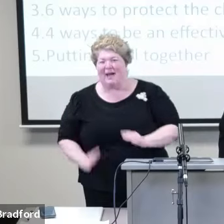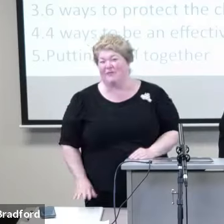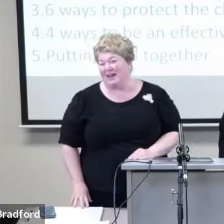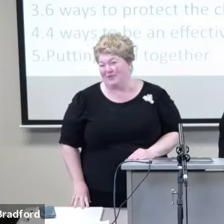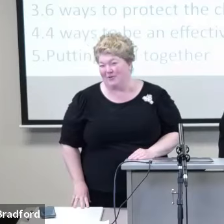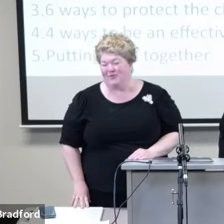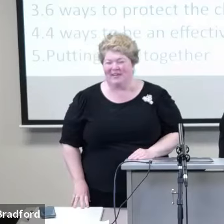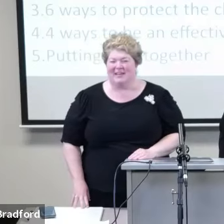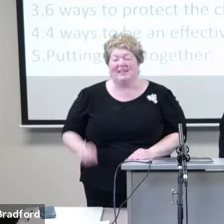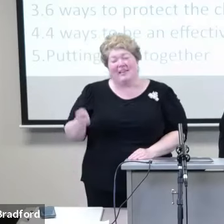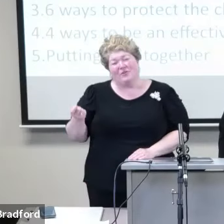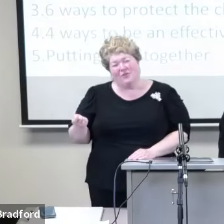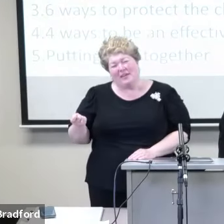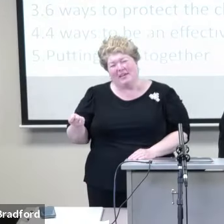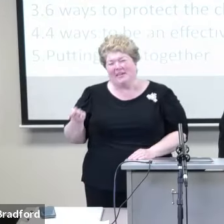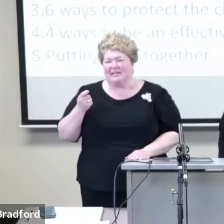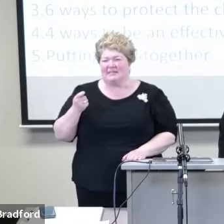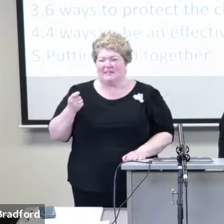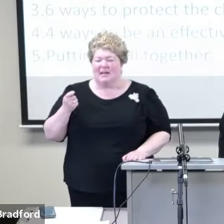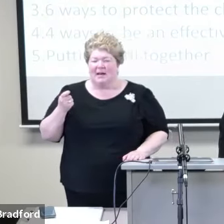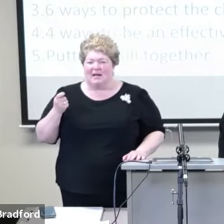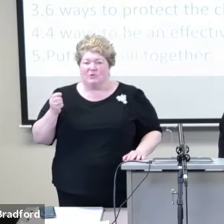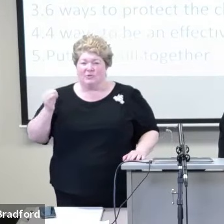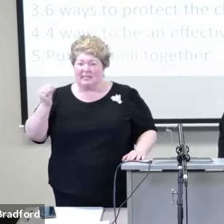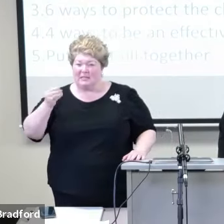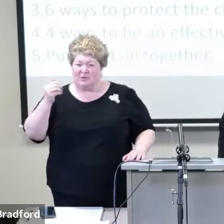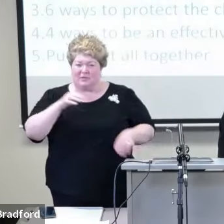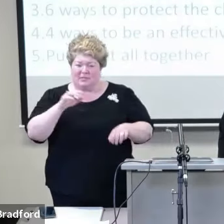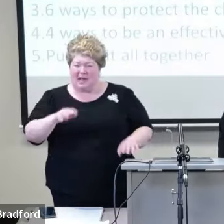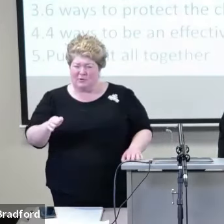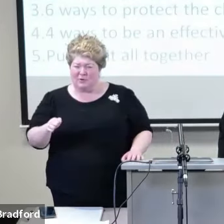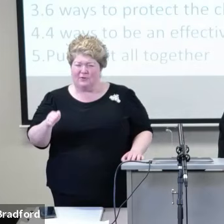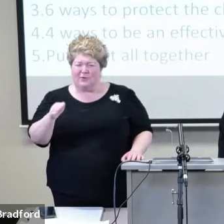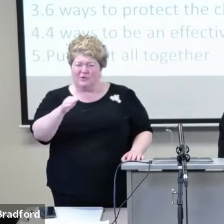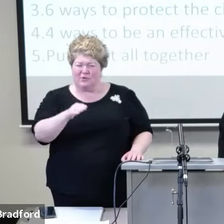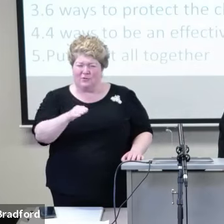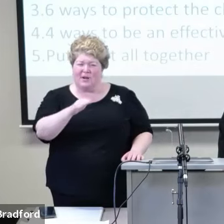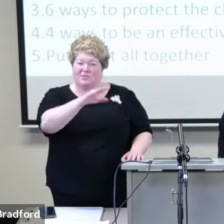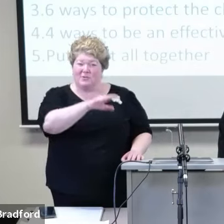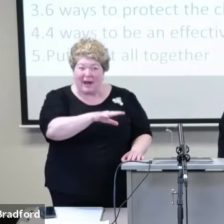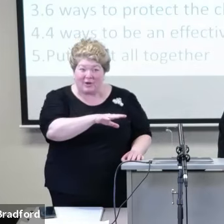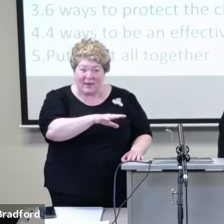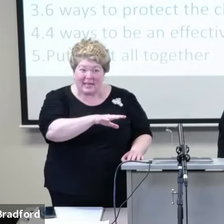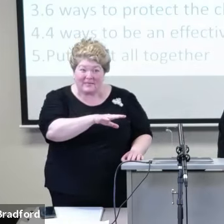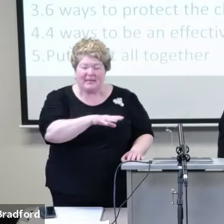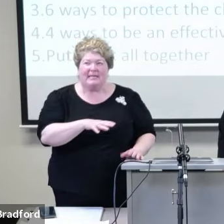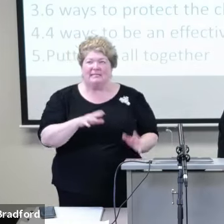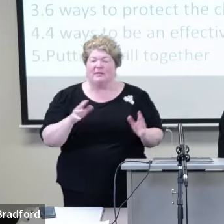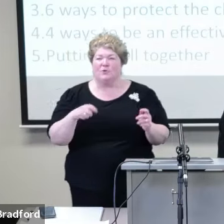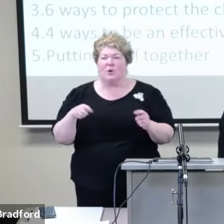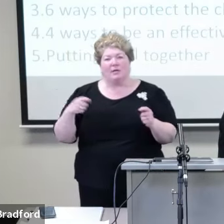hand and hour hand are going the other thing is um using your timer on your phone or your watch or the microwave